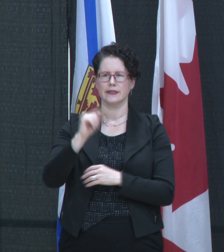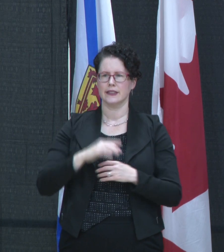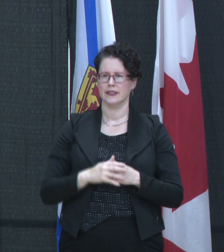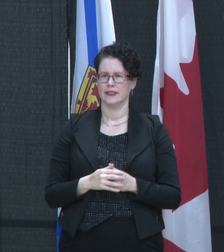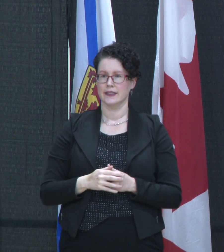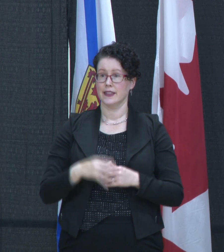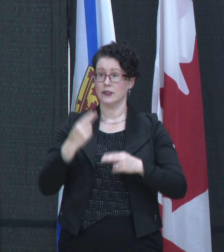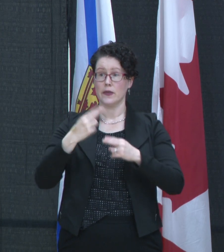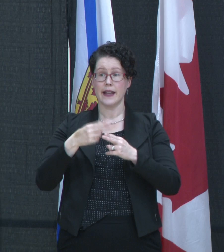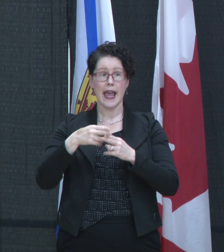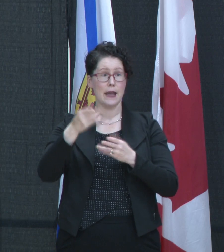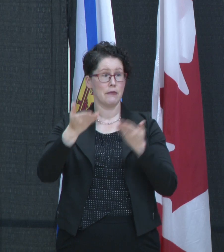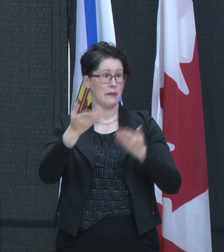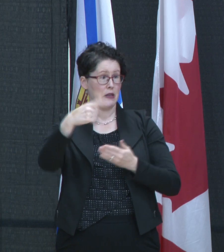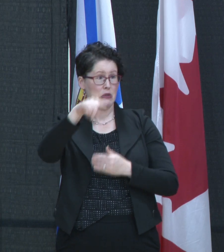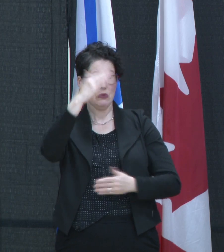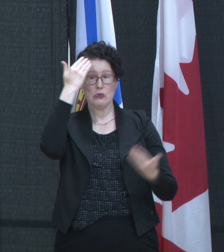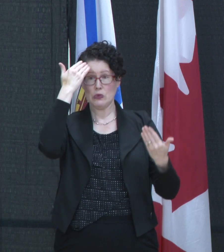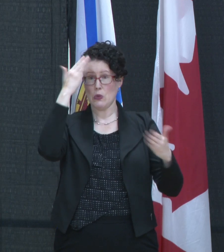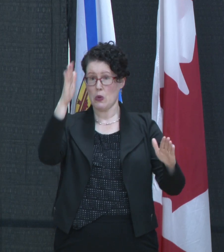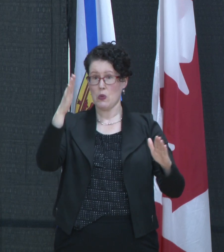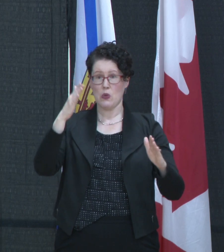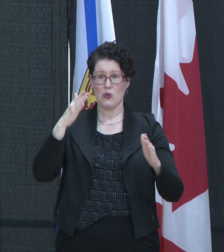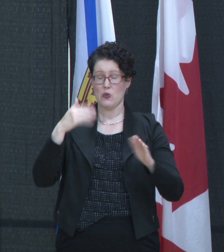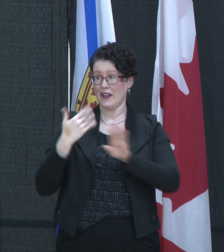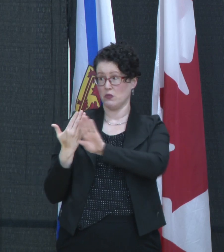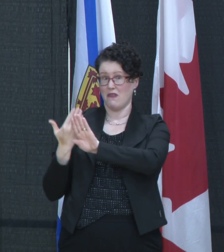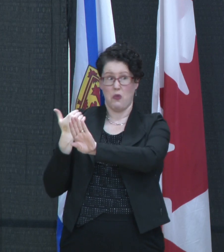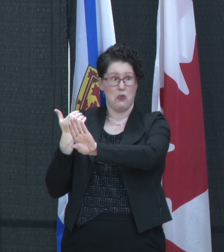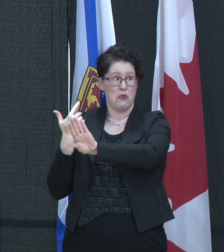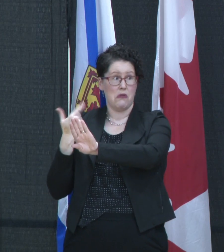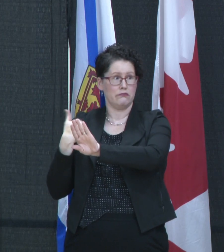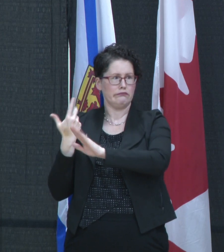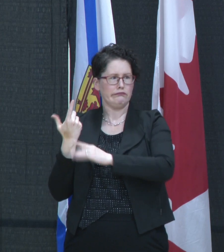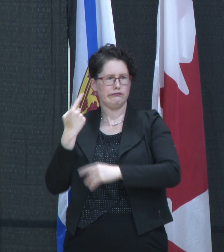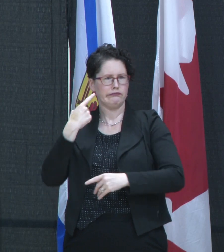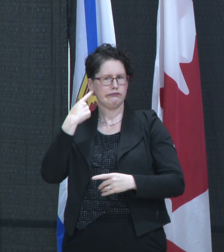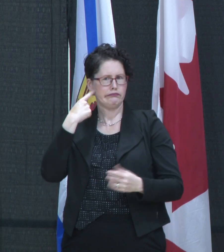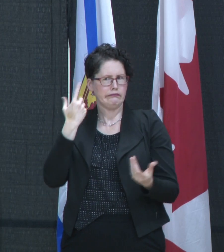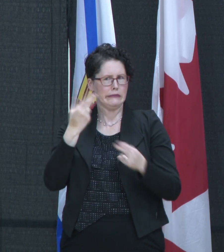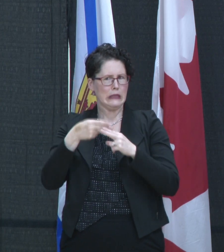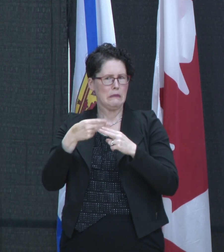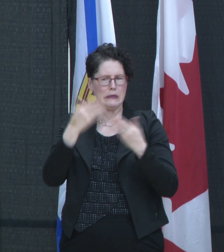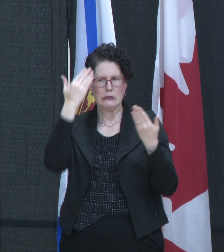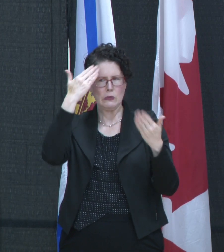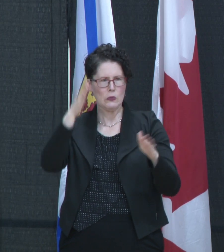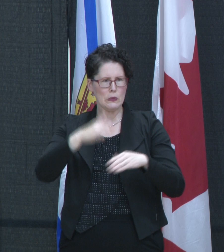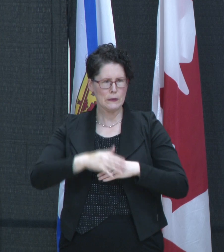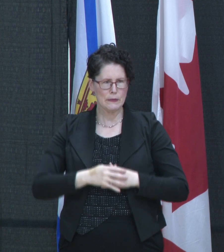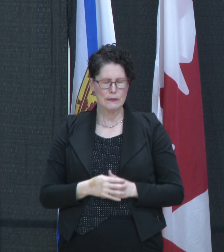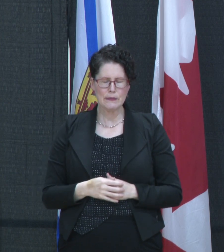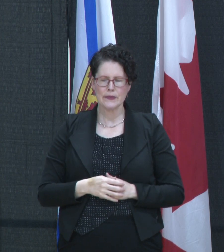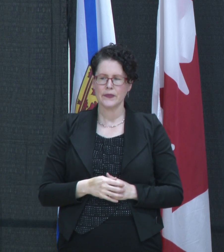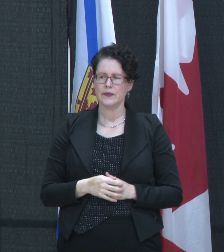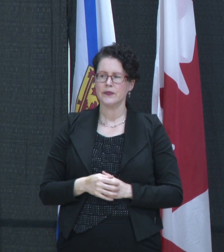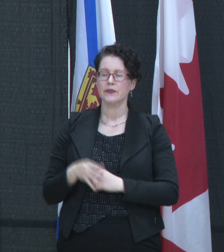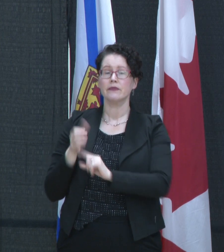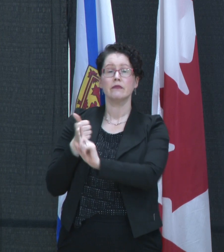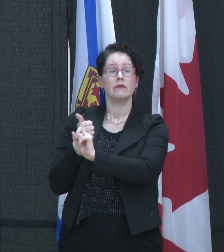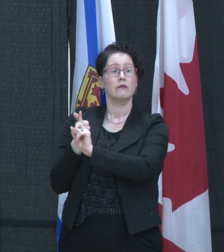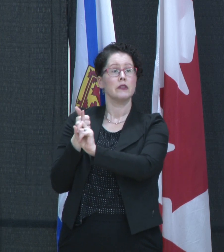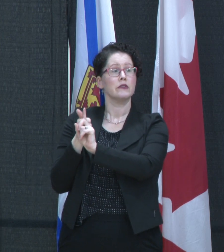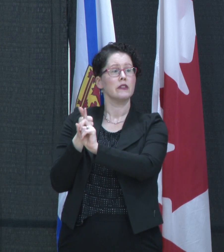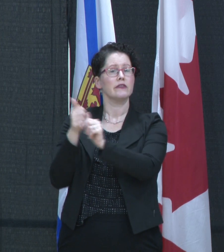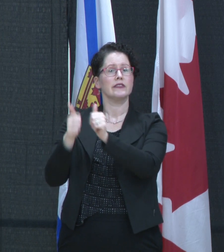heard of Valerie Jarrett before. I hadn't prior to having lunch with her. But Valerie Jarrett was the senior